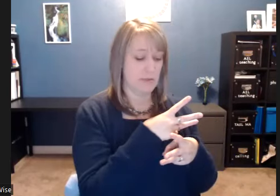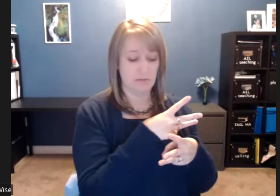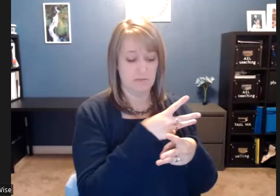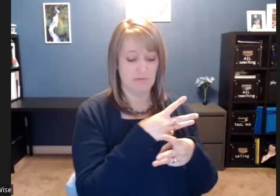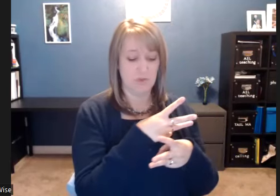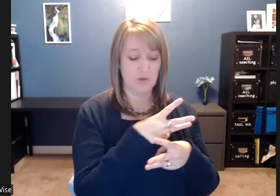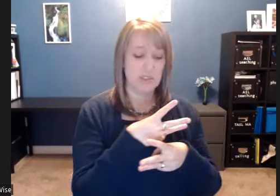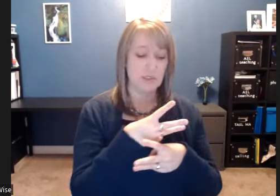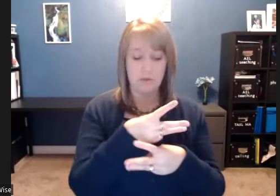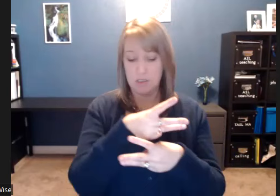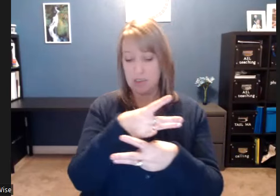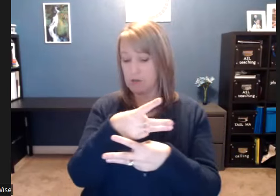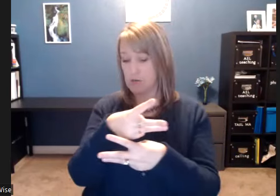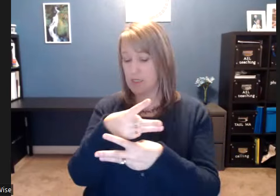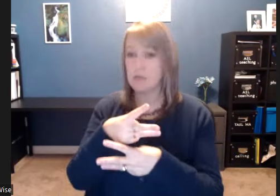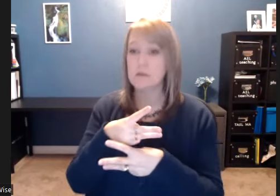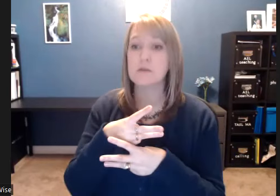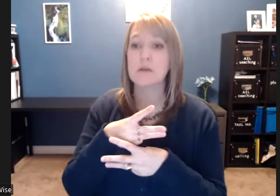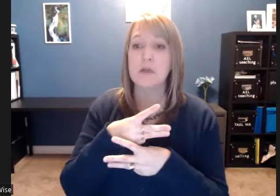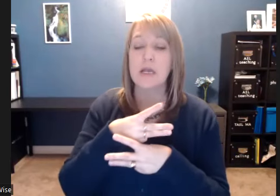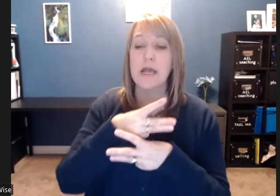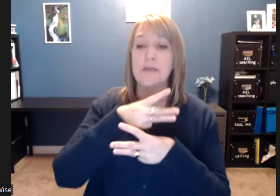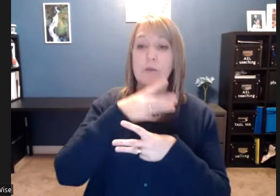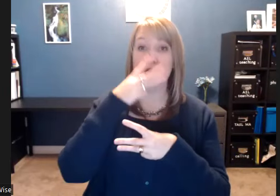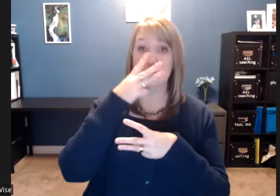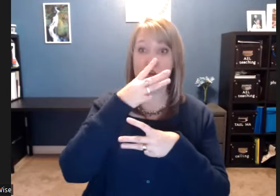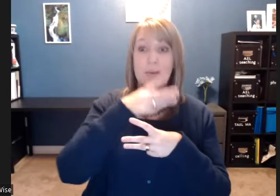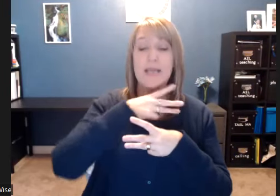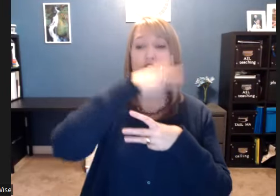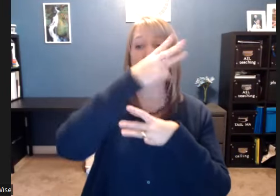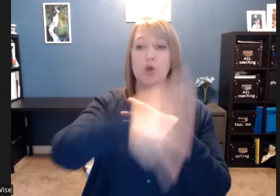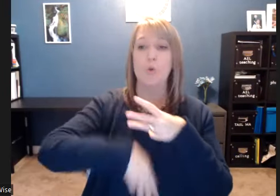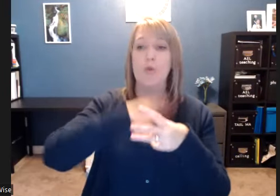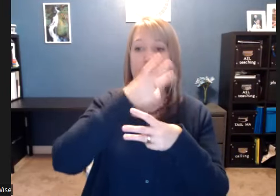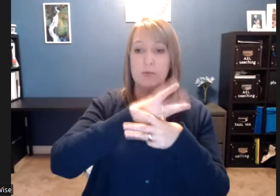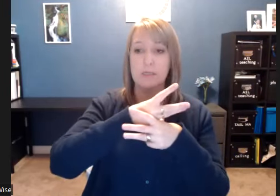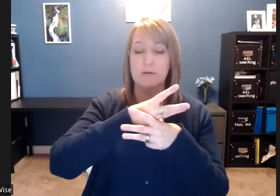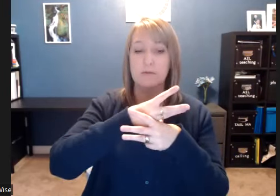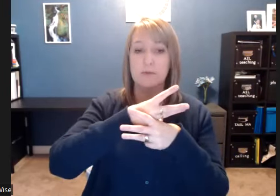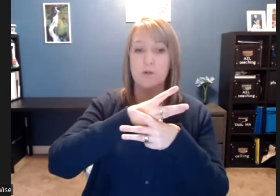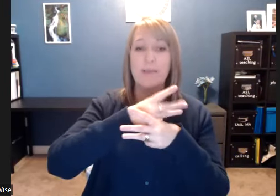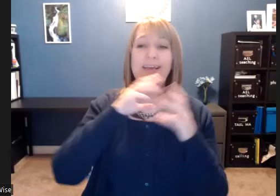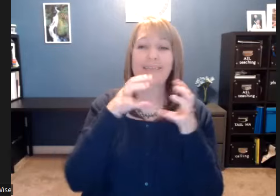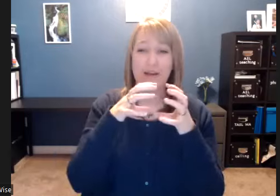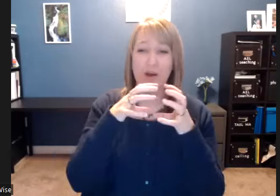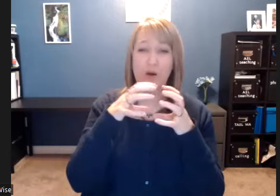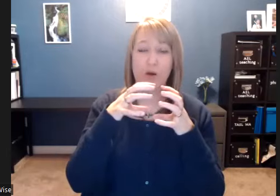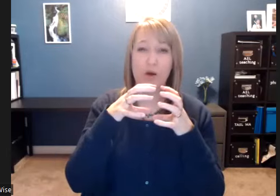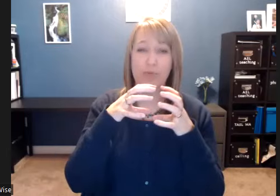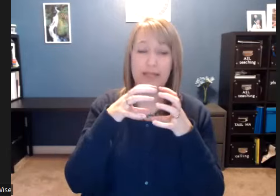palms mostly to you, I guess. And then with your dominant hand, you're going to go around. You're making like a